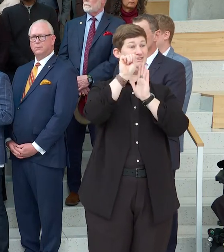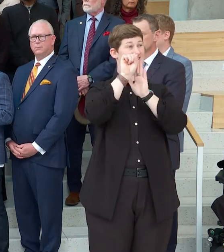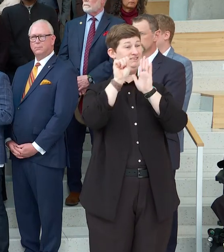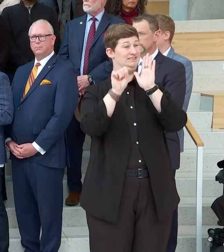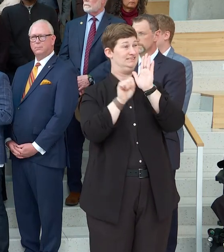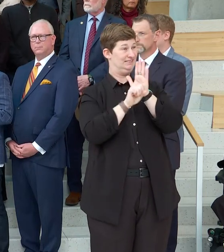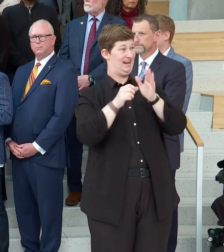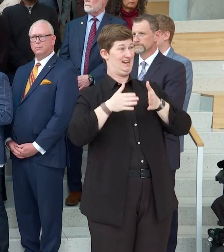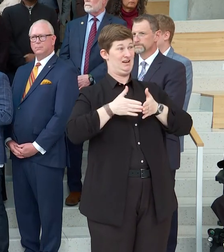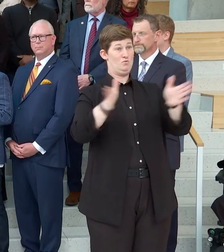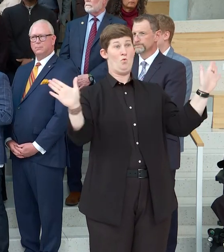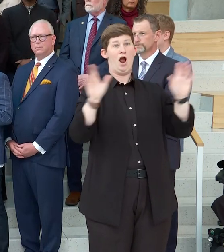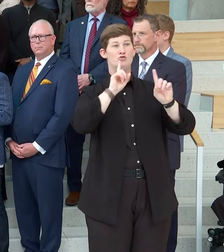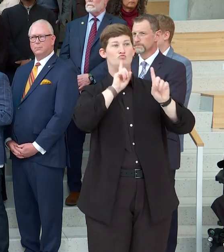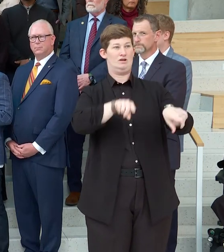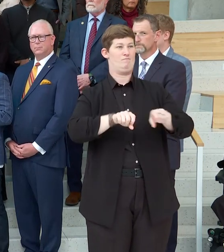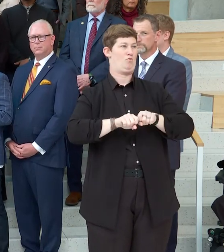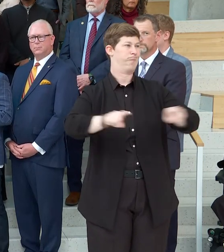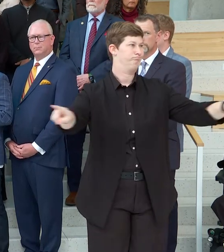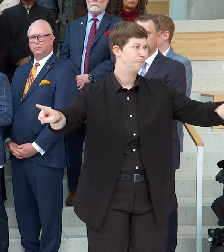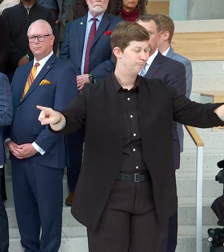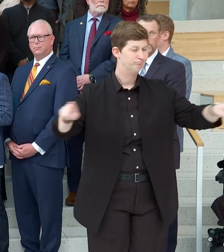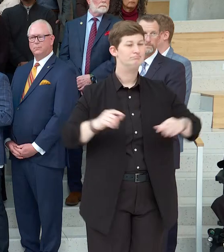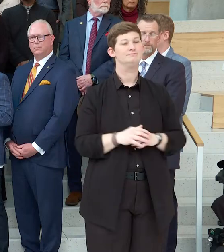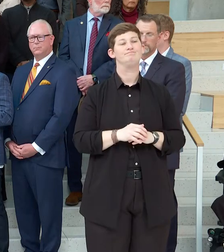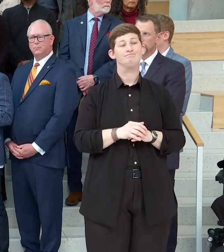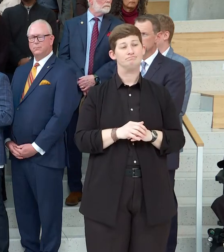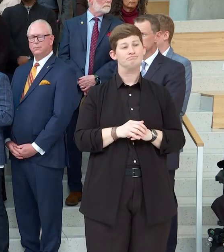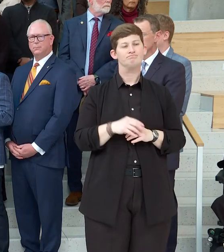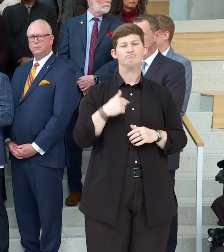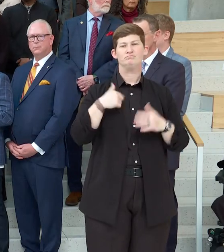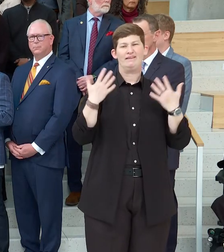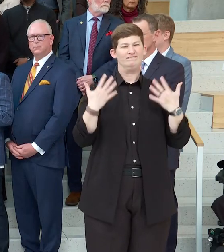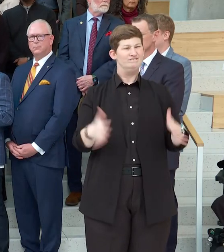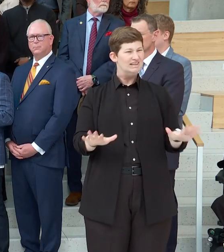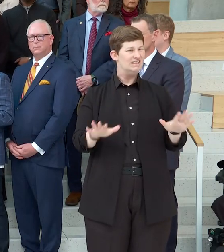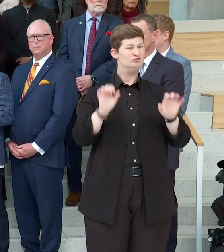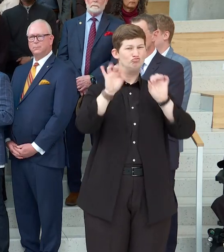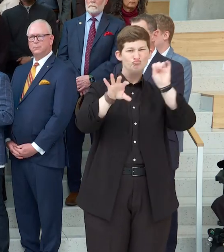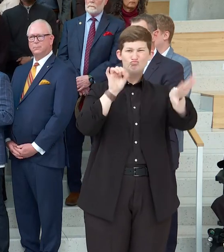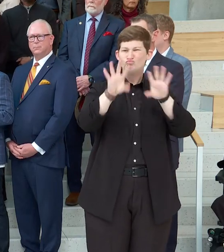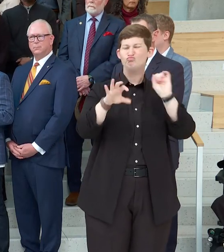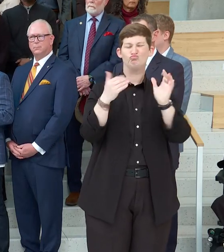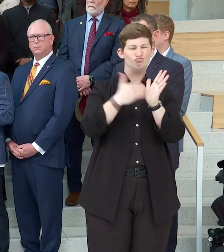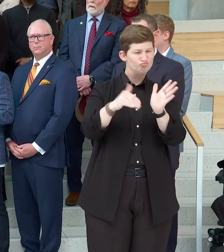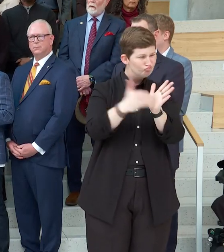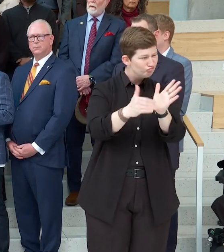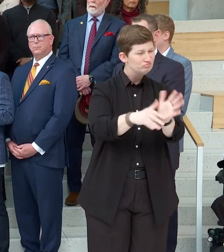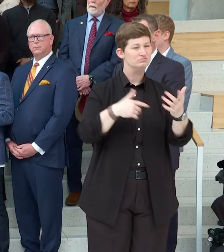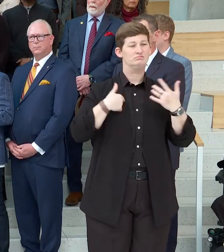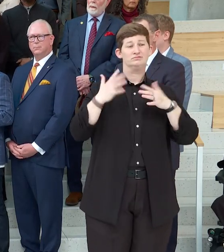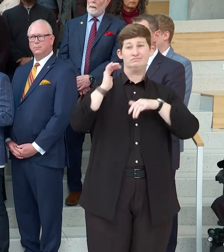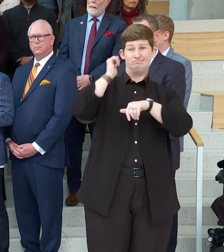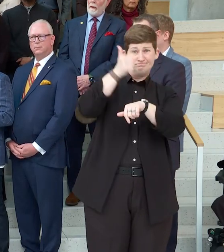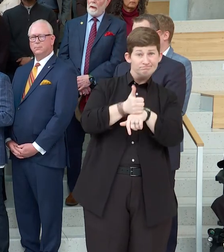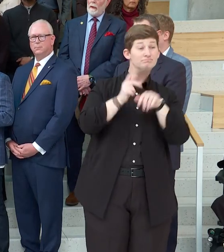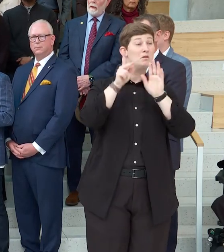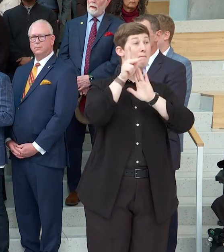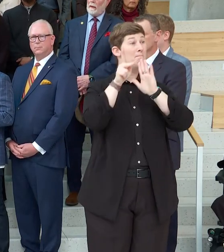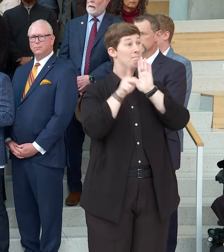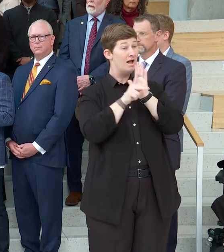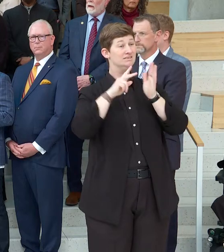out. I've said it before, and I'll say it a million times. When we enact policy, we should be trusting